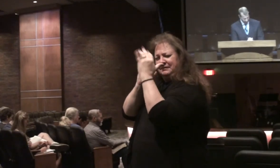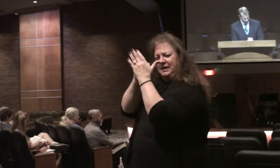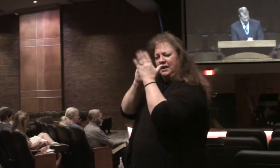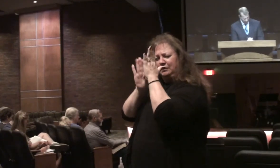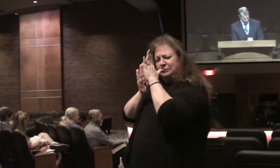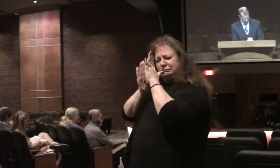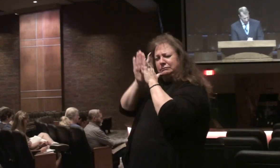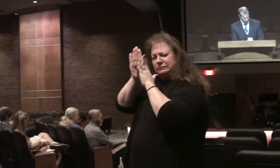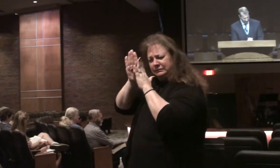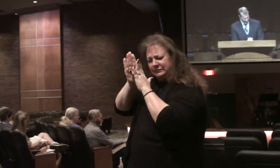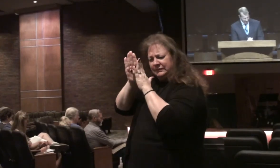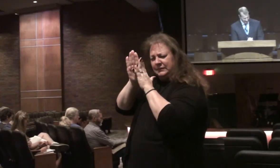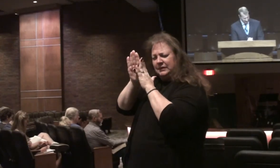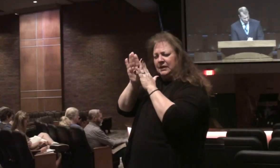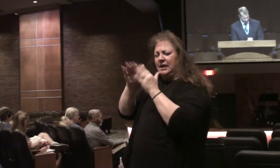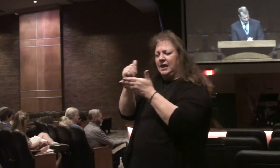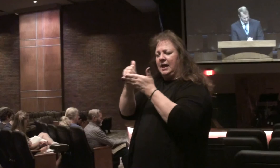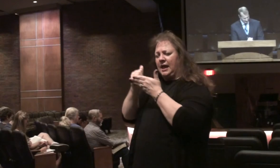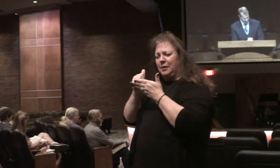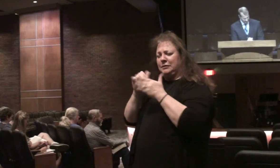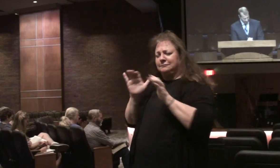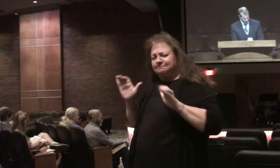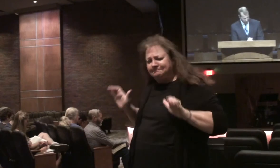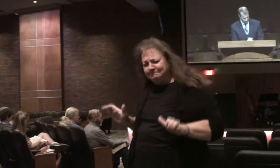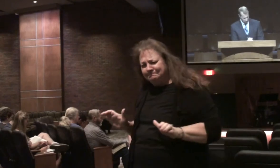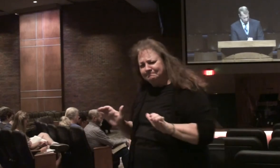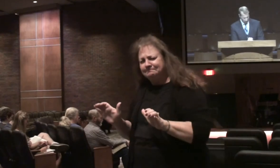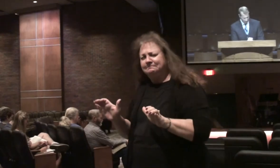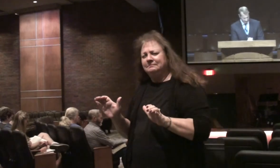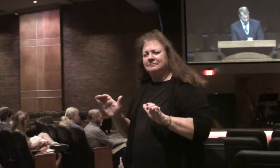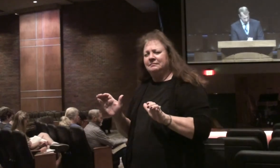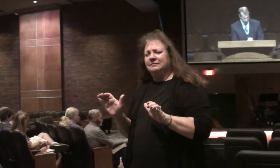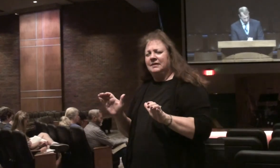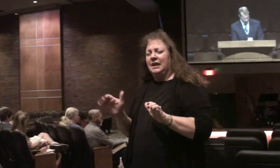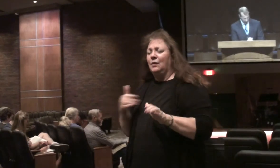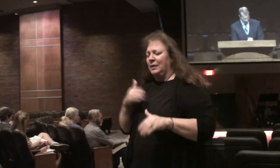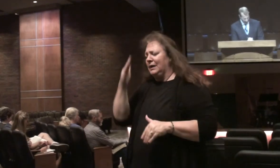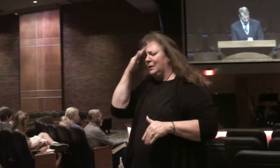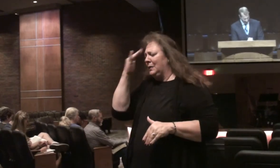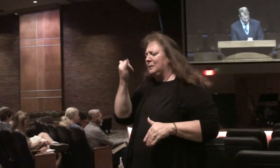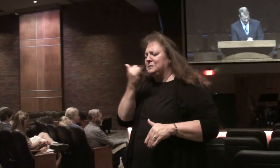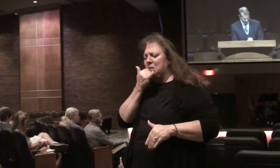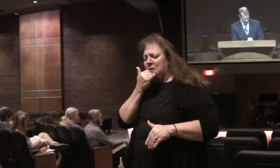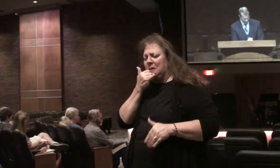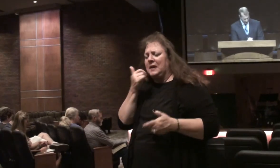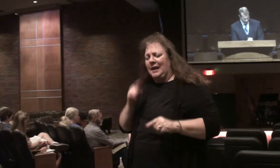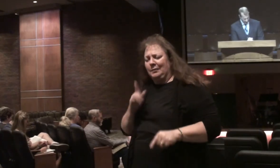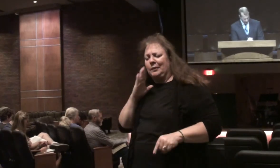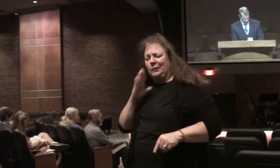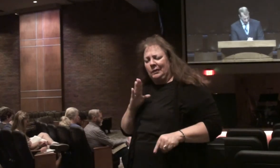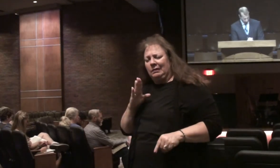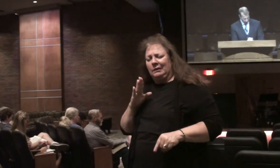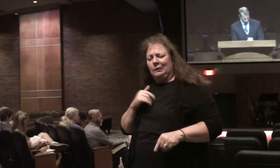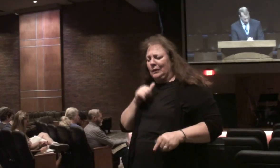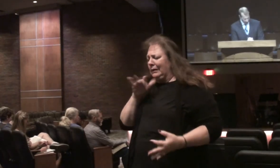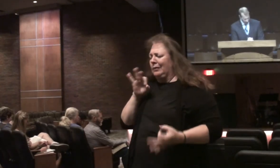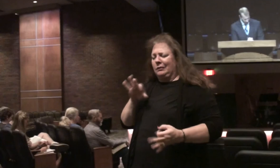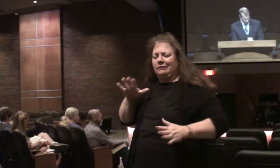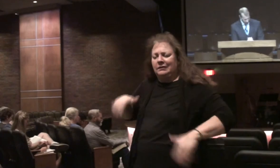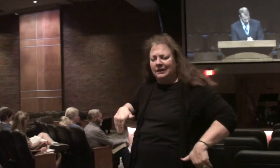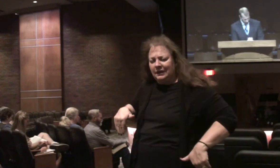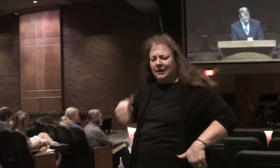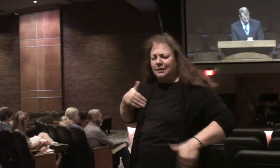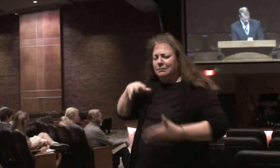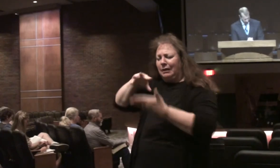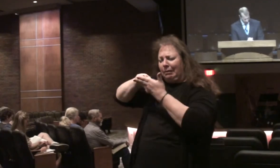love. May we practice love more consistently. We will stumble. We are not perfect yet. Lord, but we are to